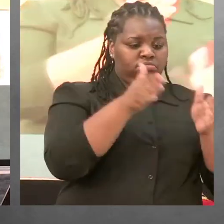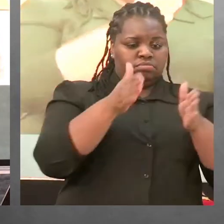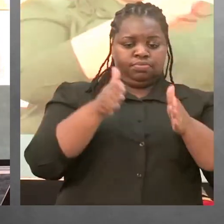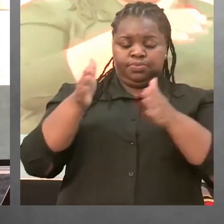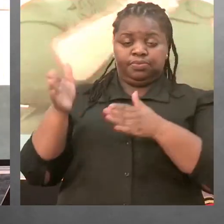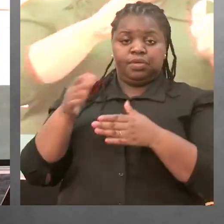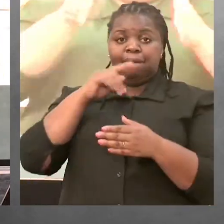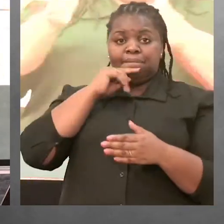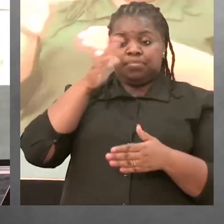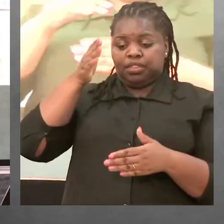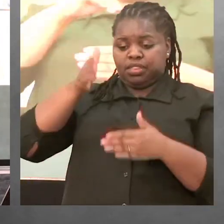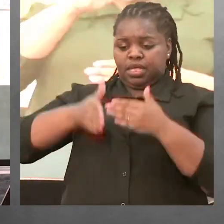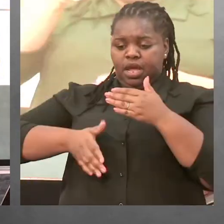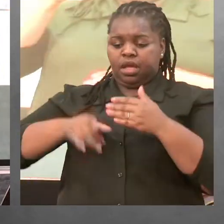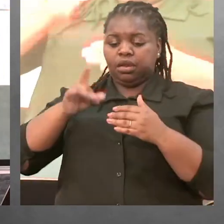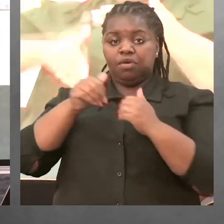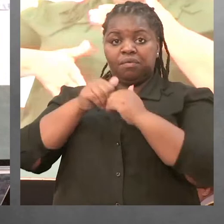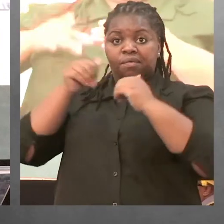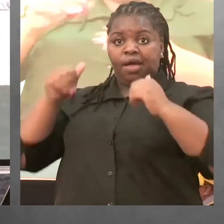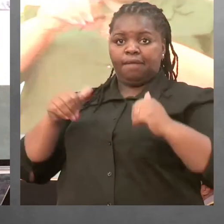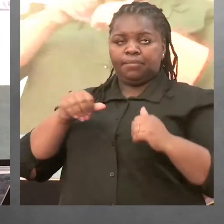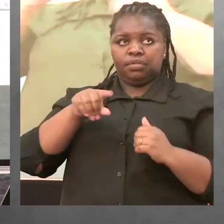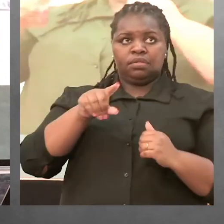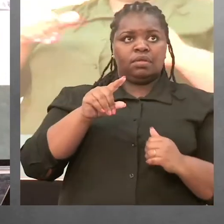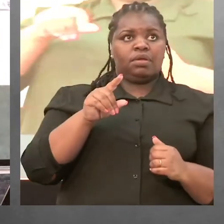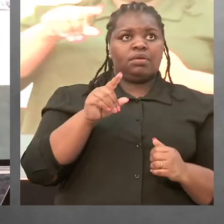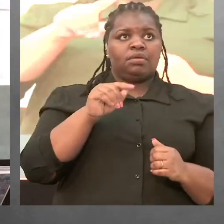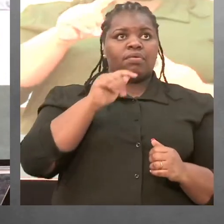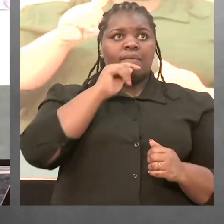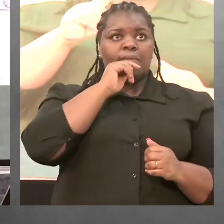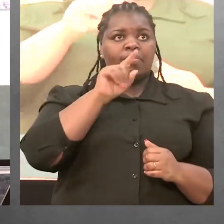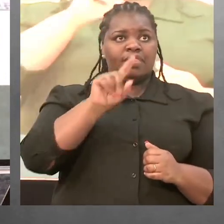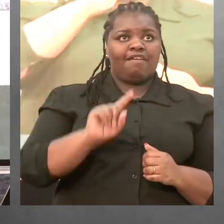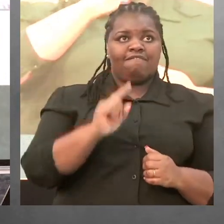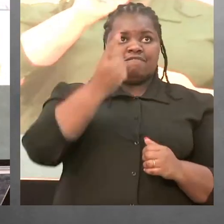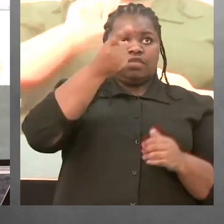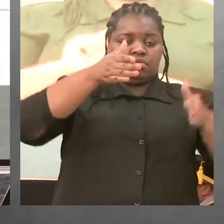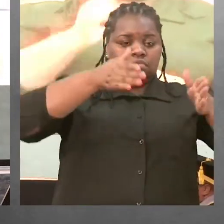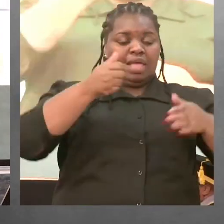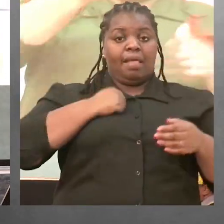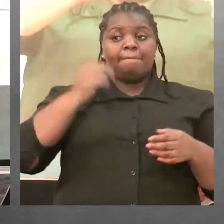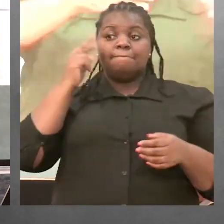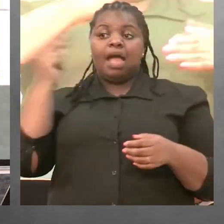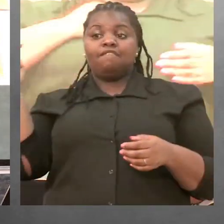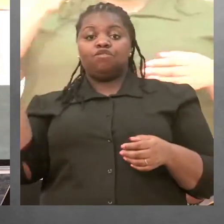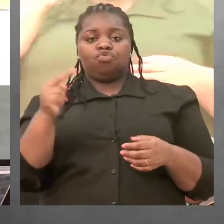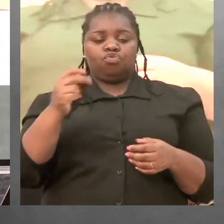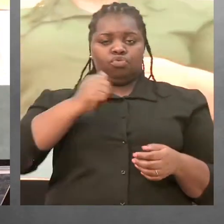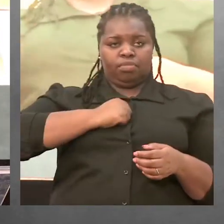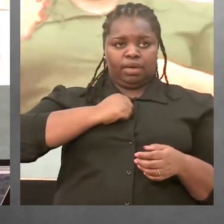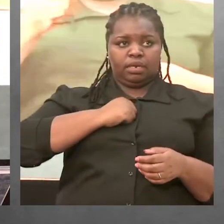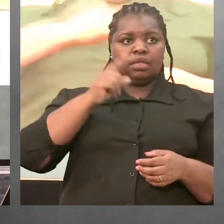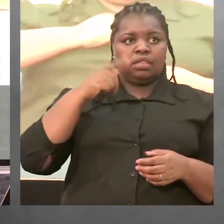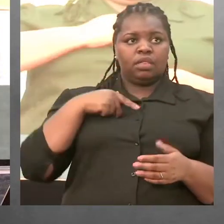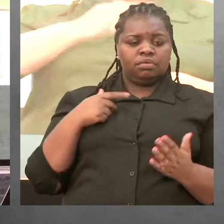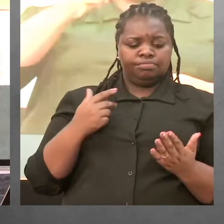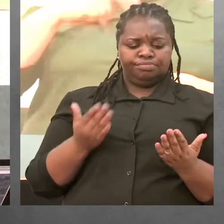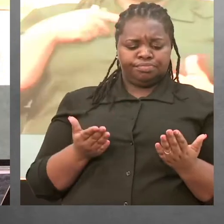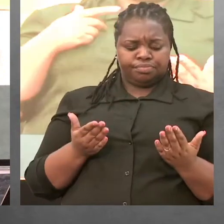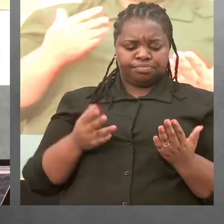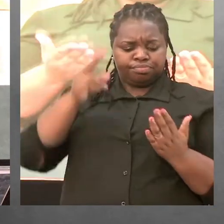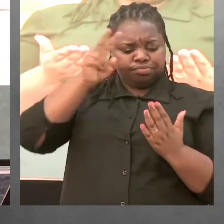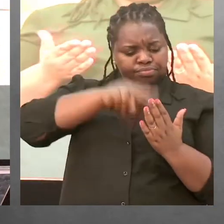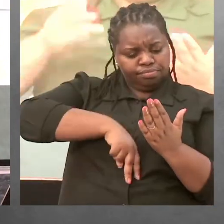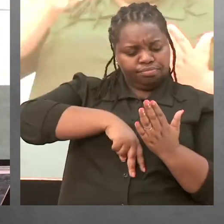the end of colonialism was just the first phase, in my view. So I started